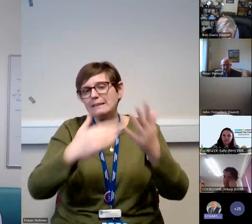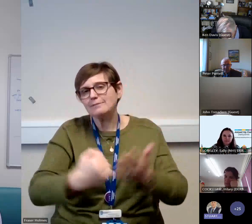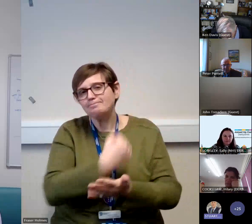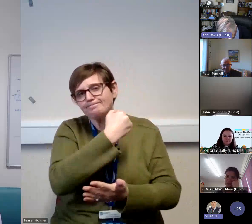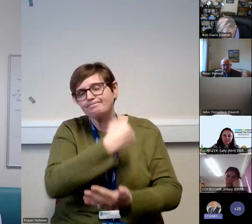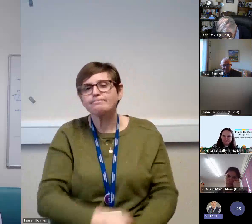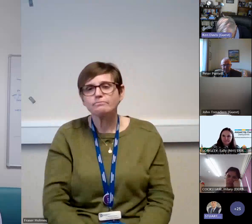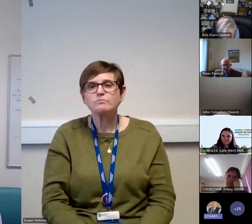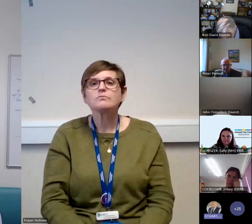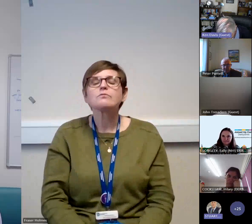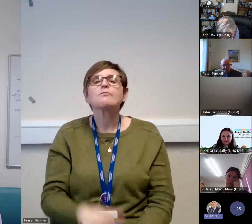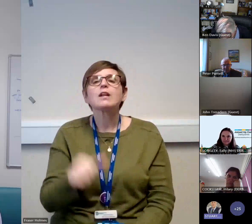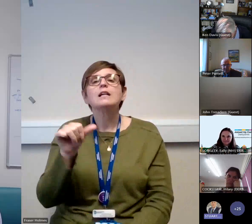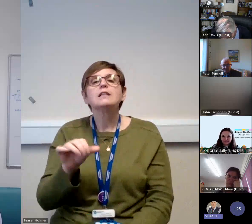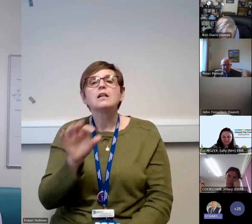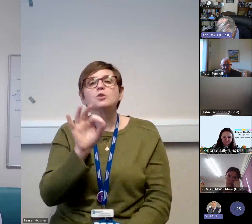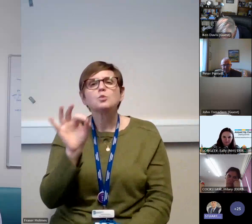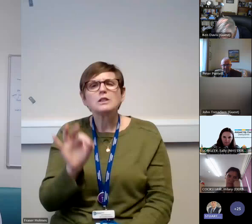Okay, next question is from